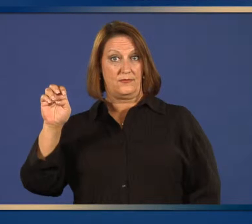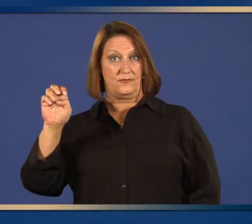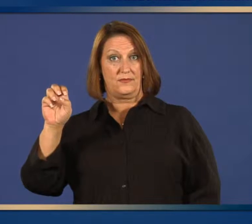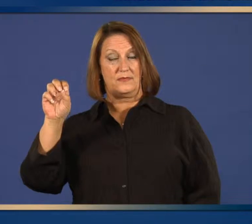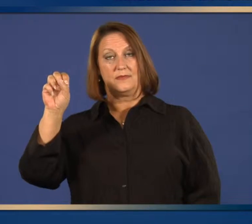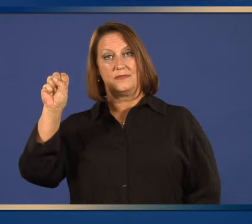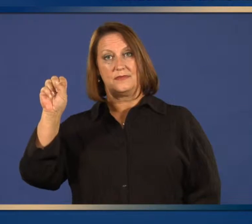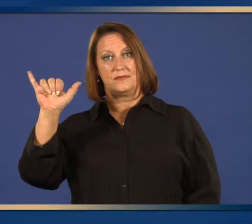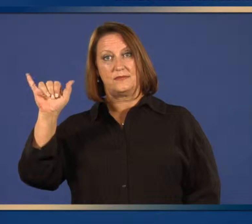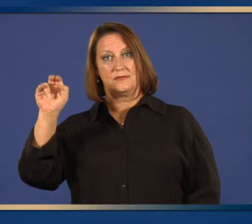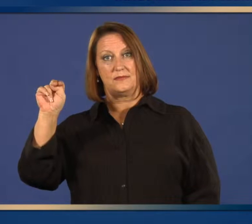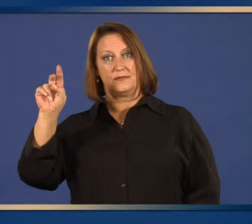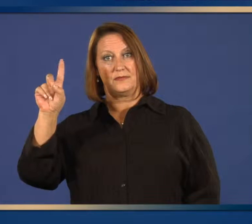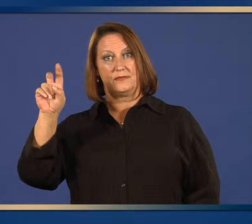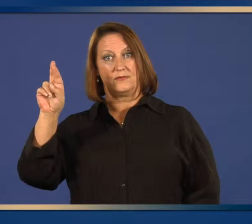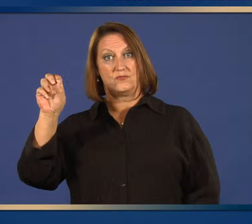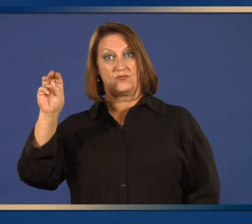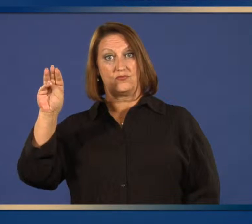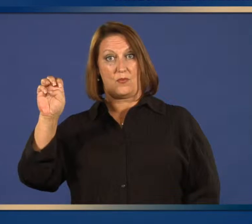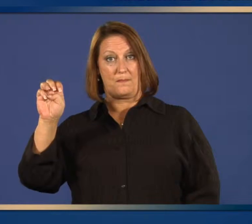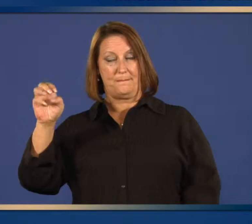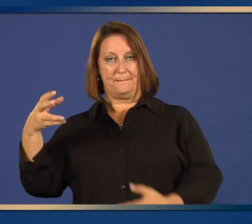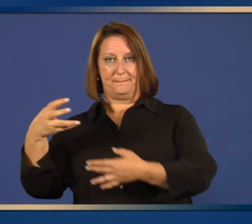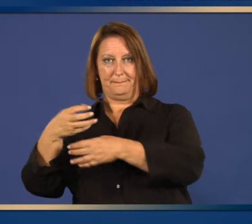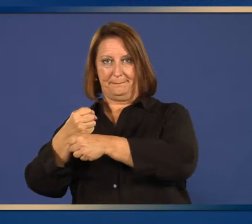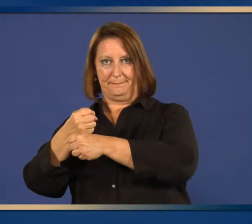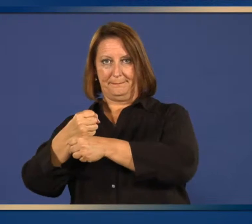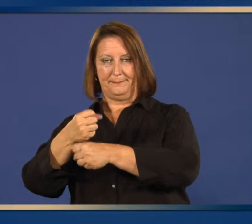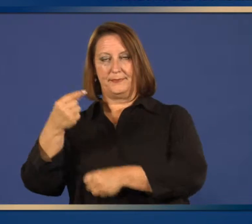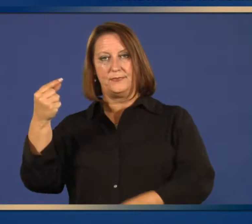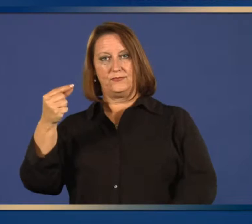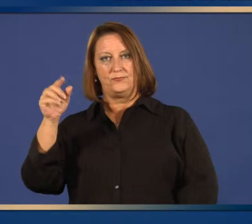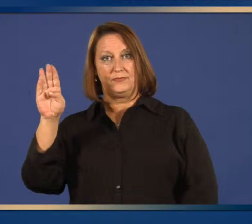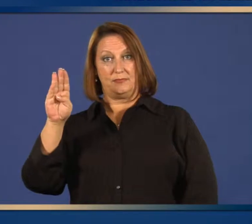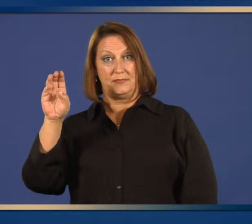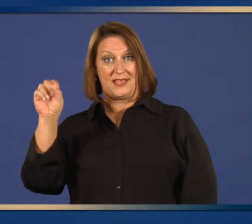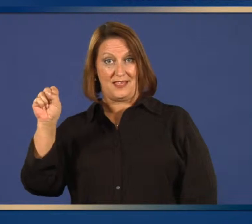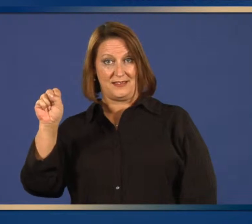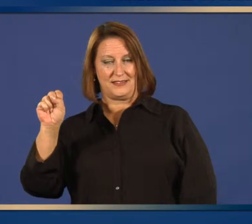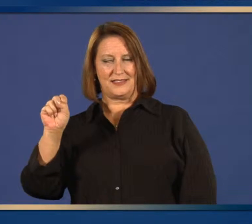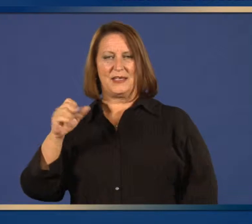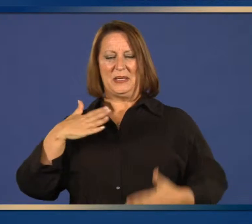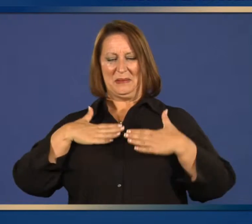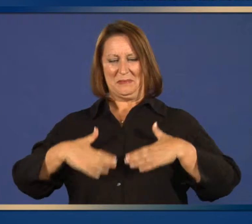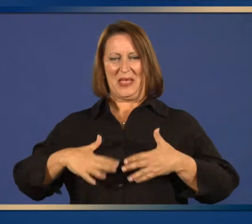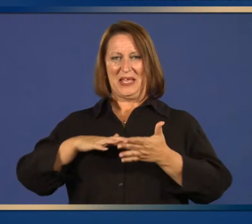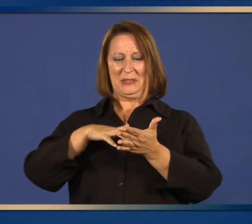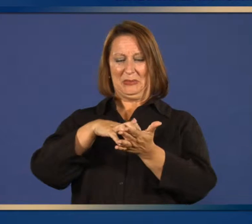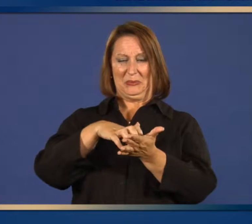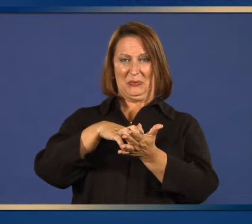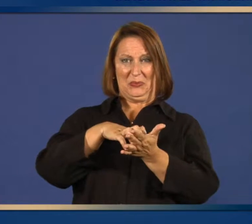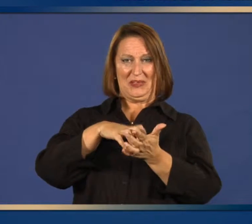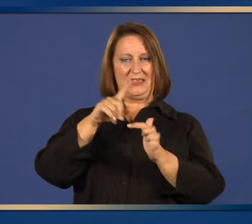a severe paralytic illness also called GBS.